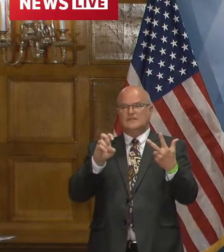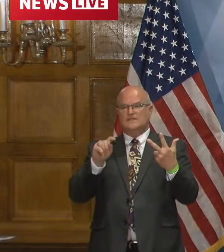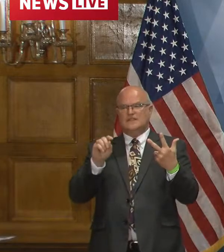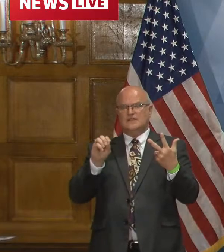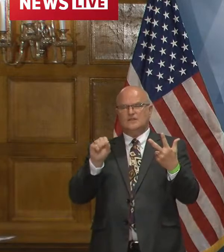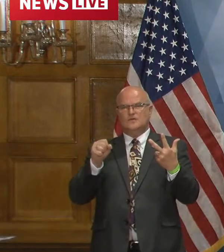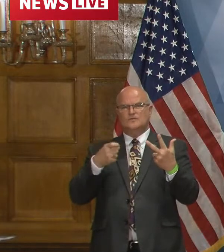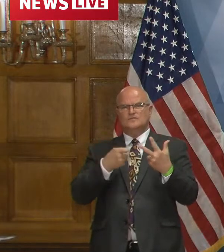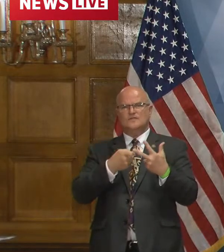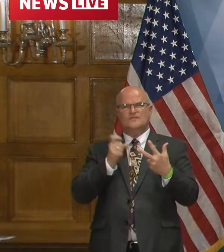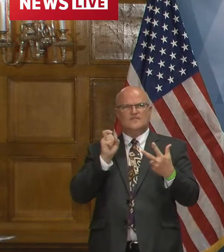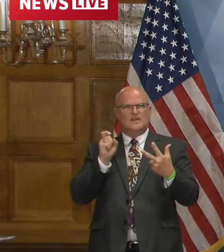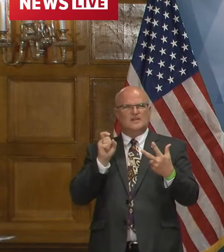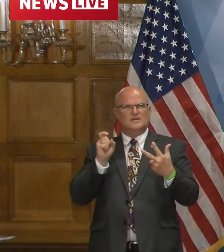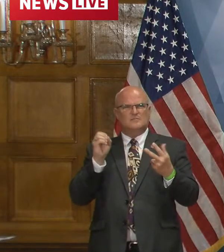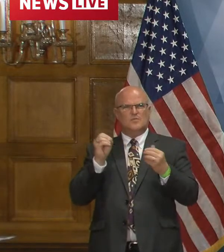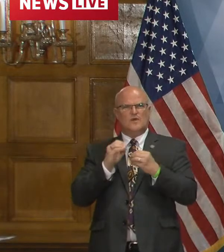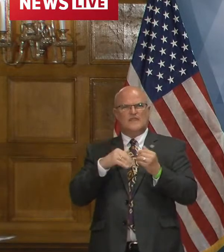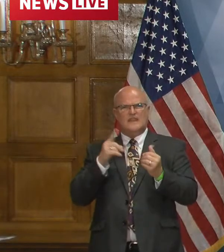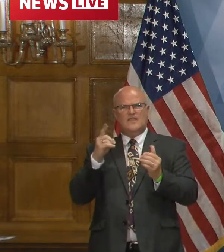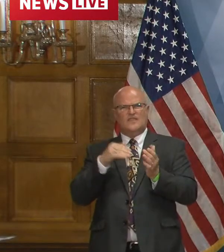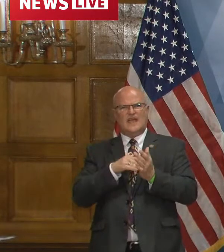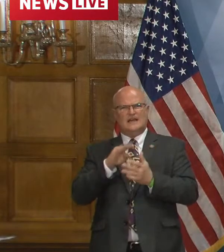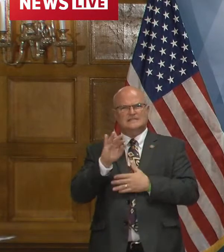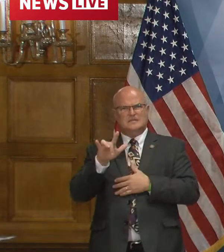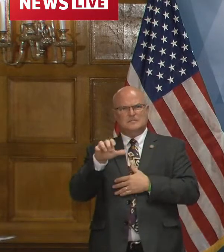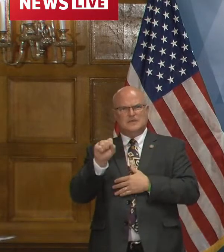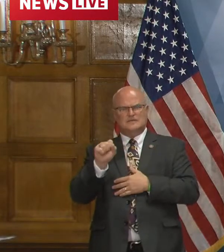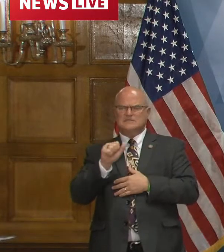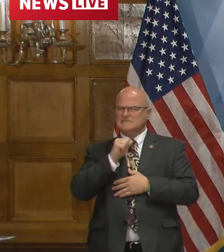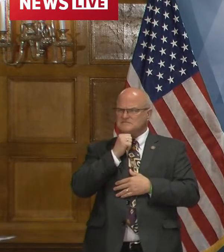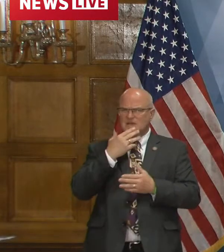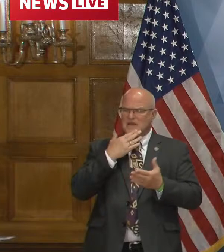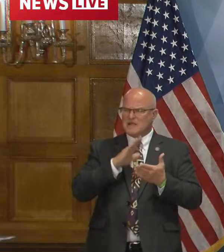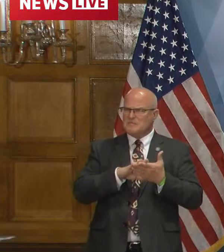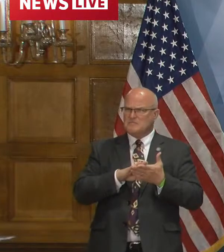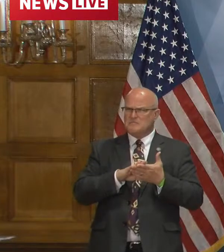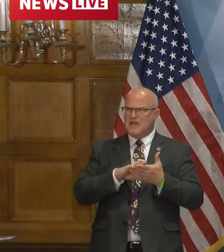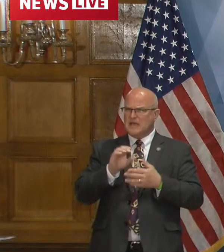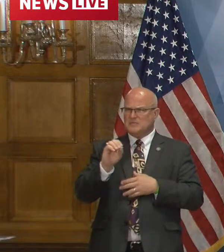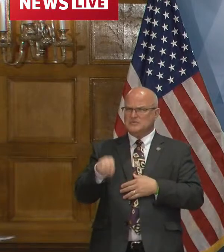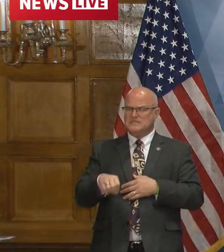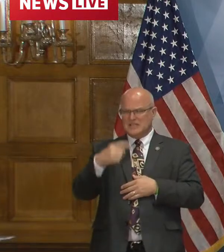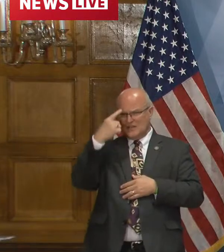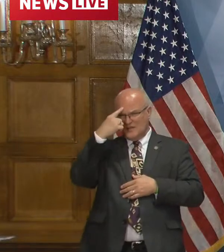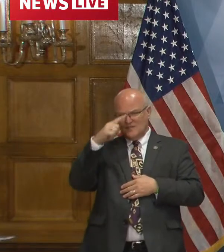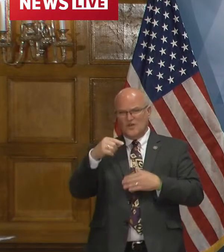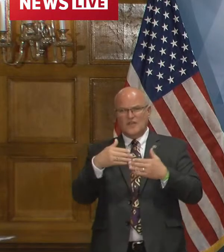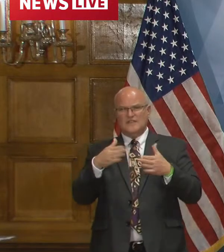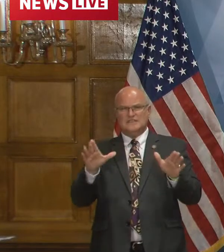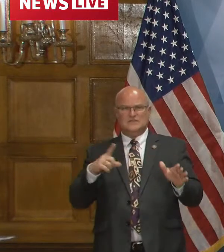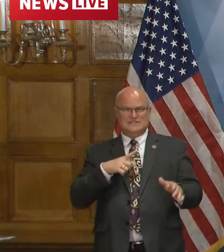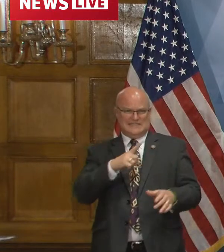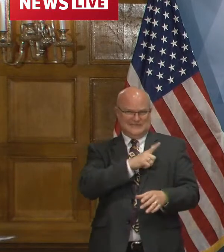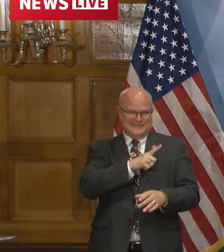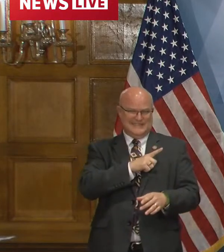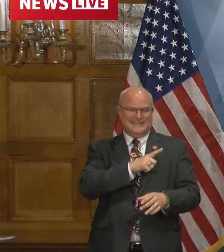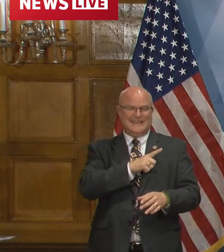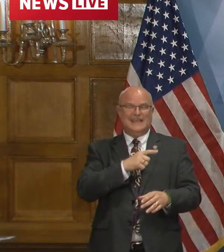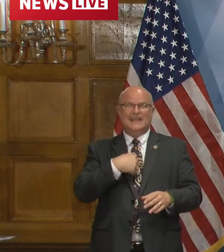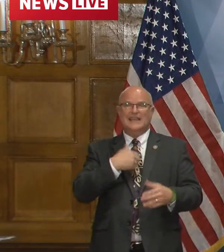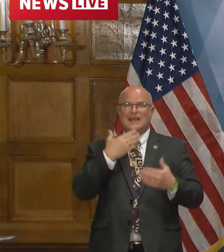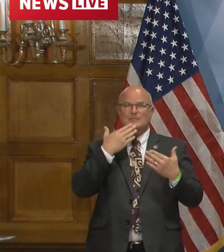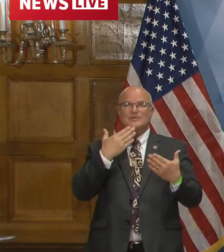out of probably over 1,000 bills is not a bad batting percentage for the General Assembly. And